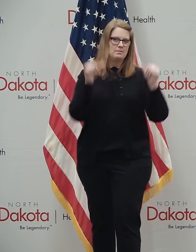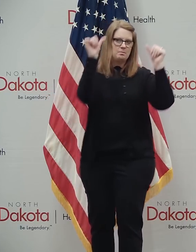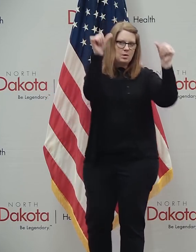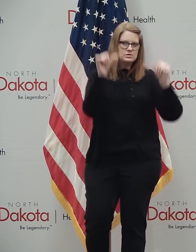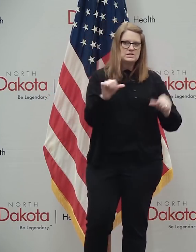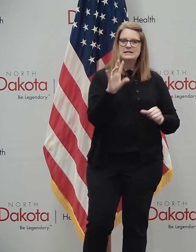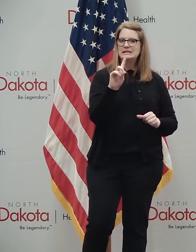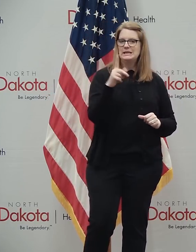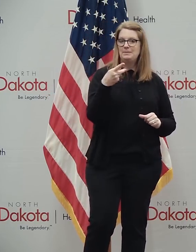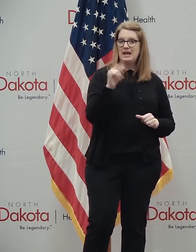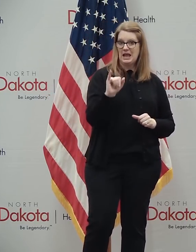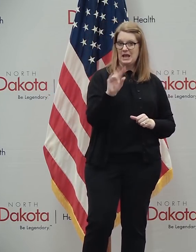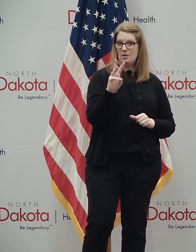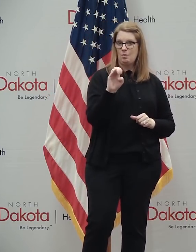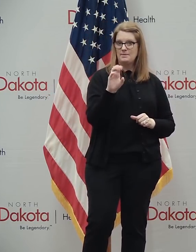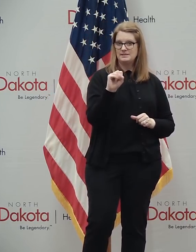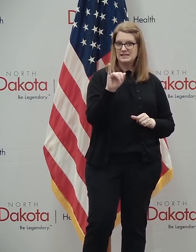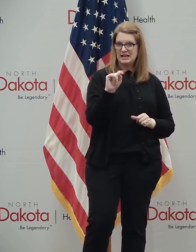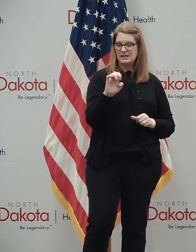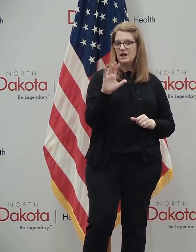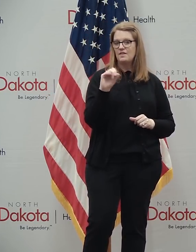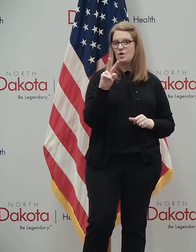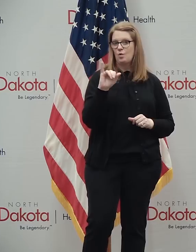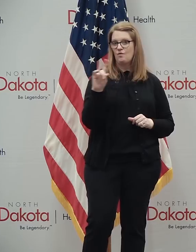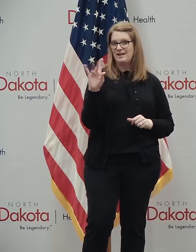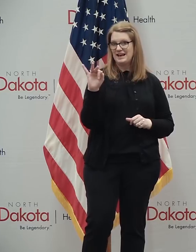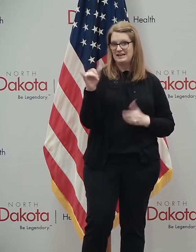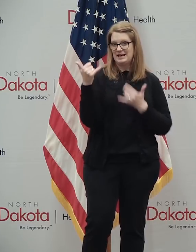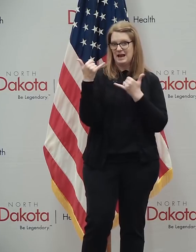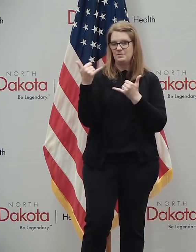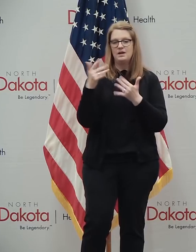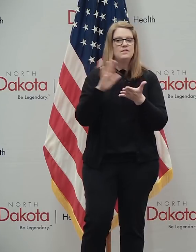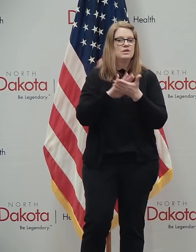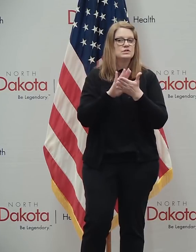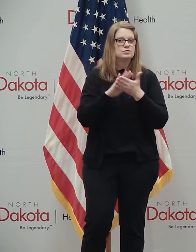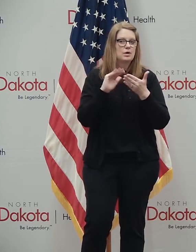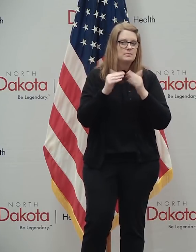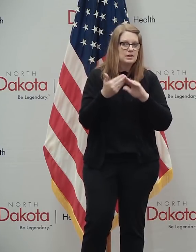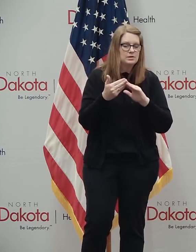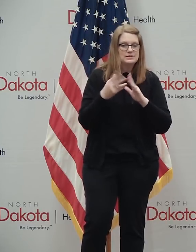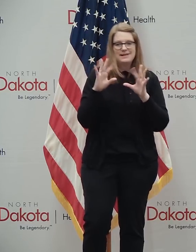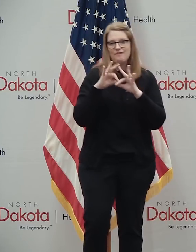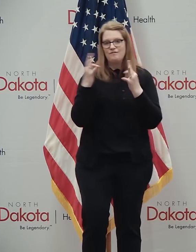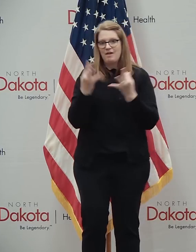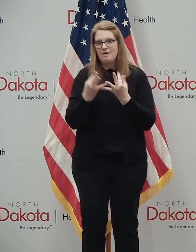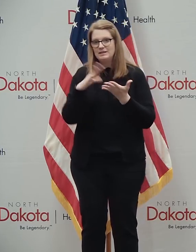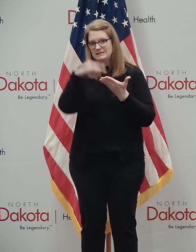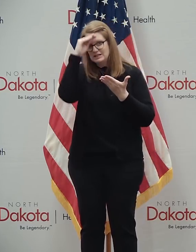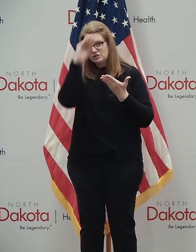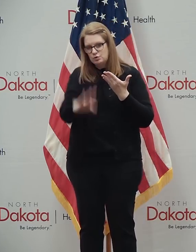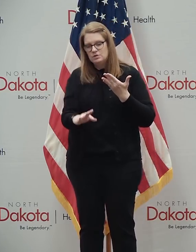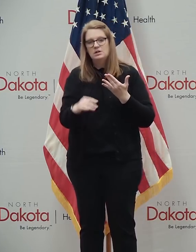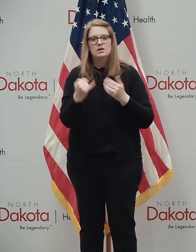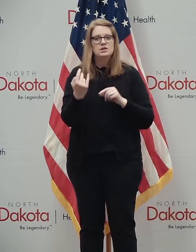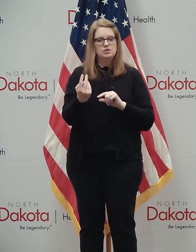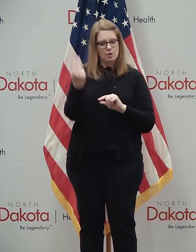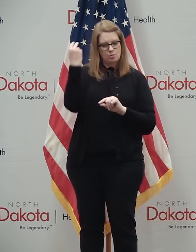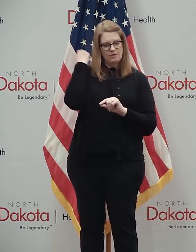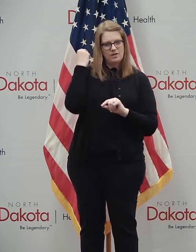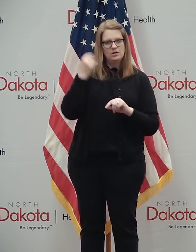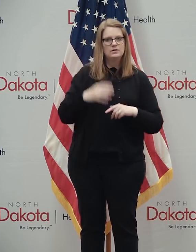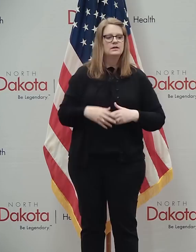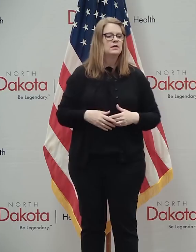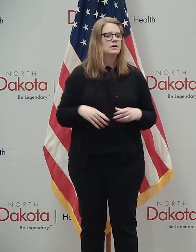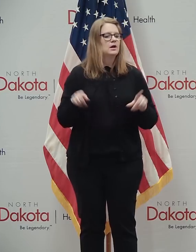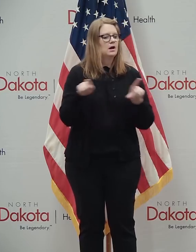DPI website under the COVID-19 update for our school communities, our families and students to take a look at. And before I leave you